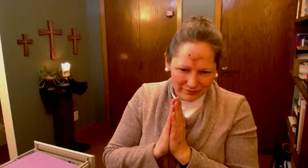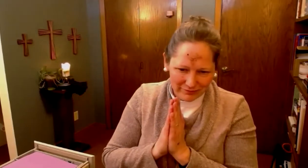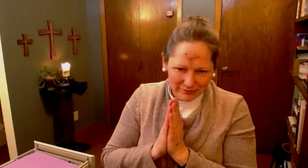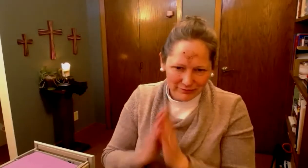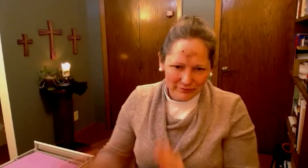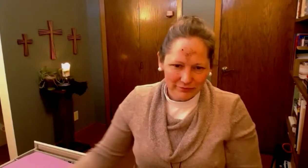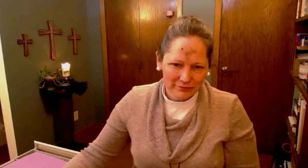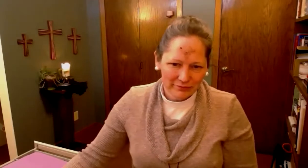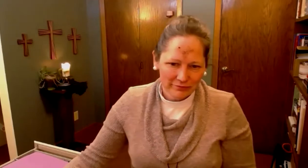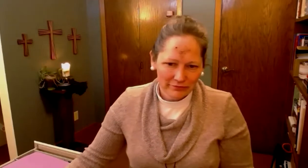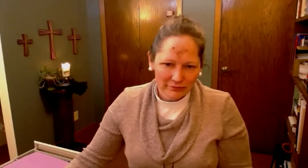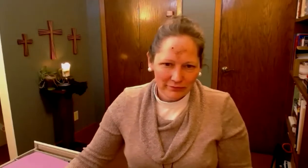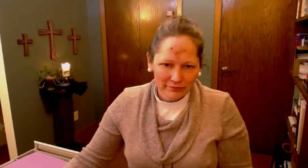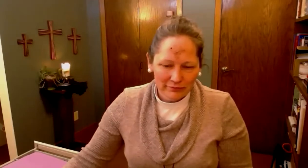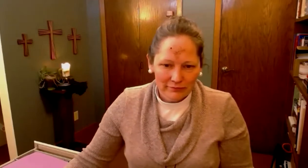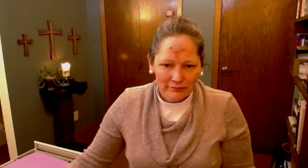Amen.